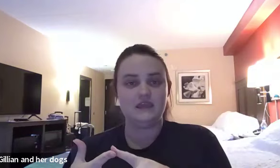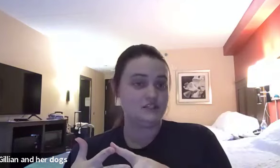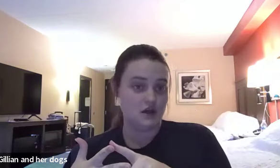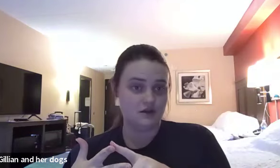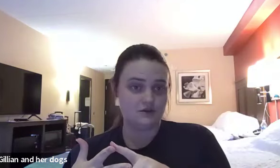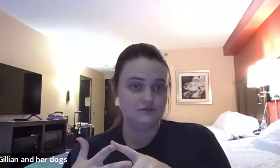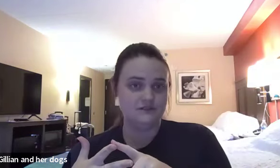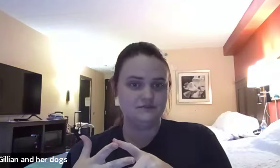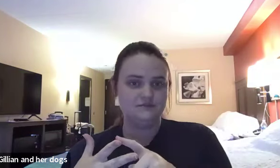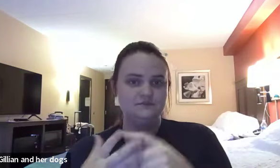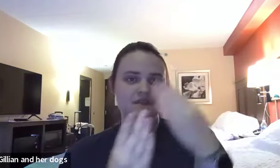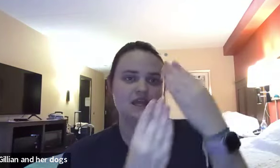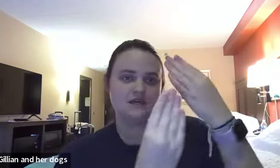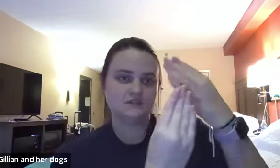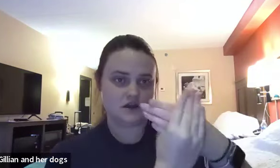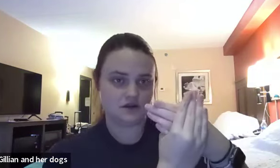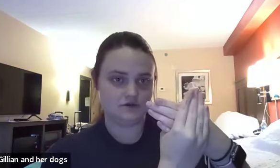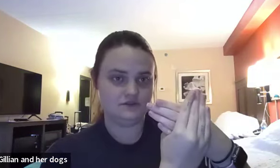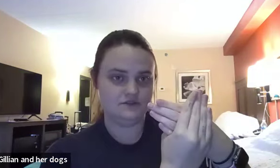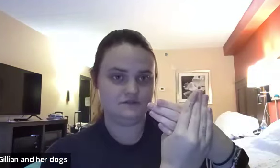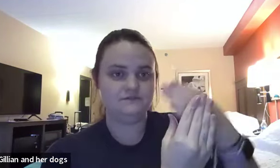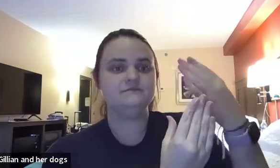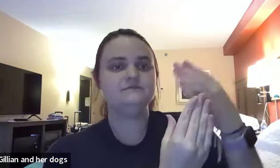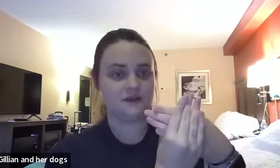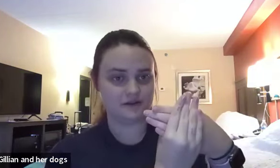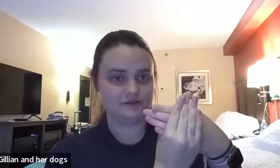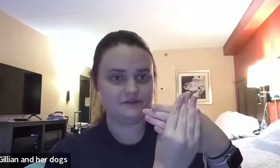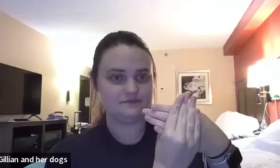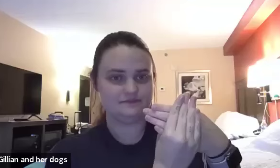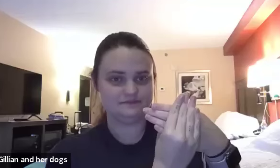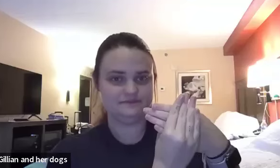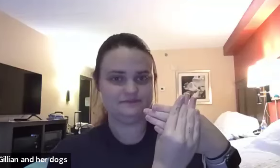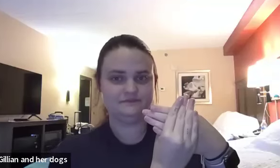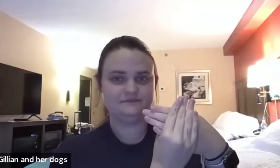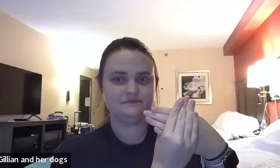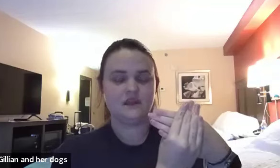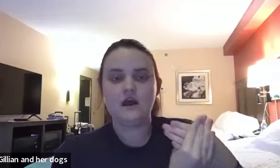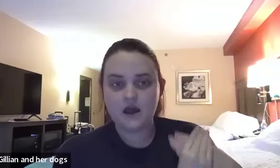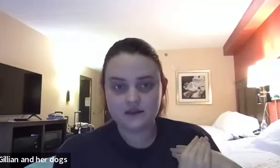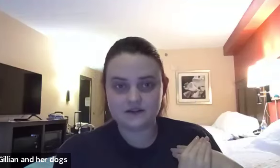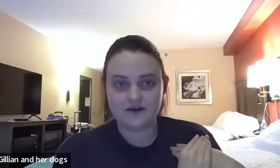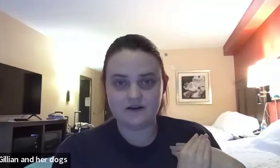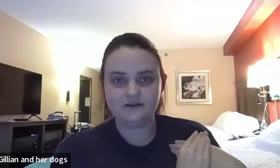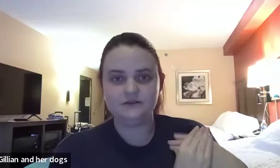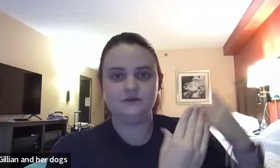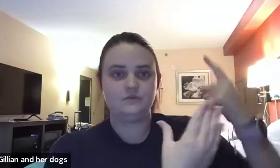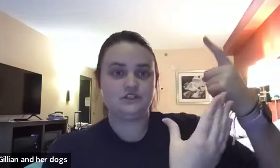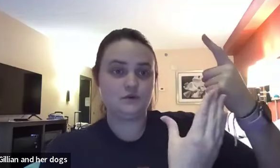Then tacos, tacos, tacos. Hot dog, which is the